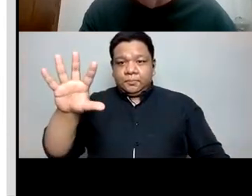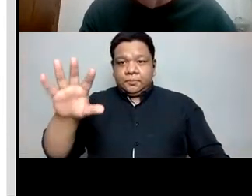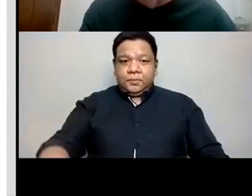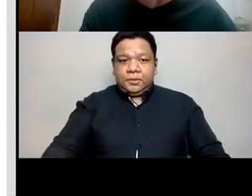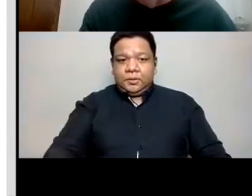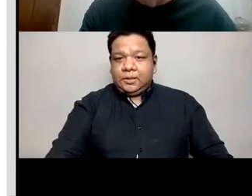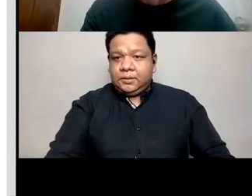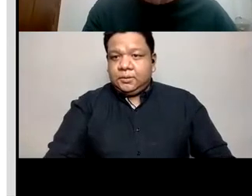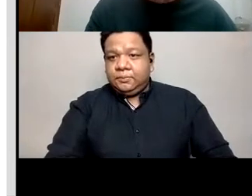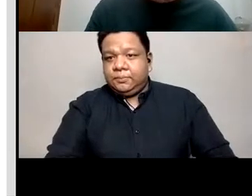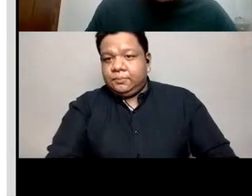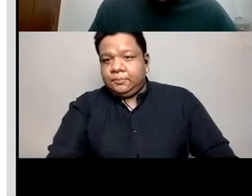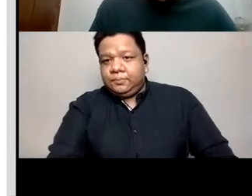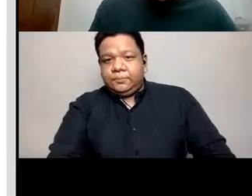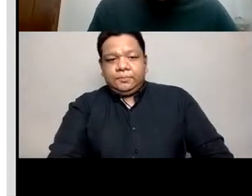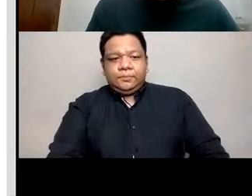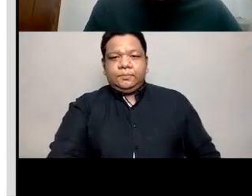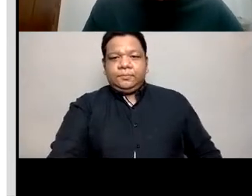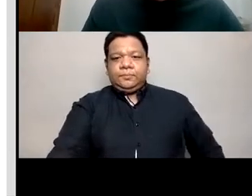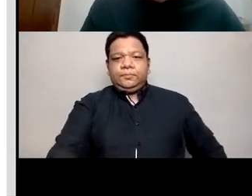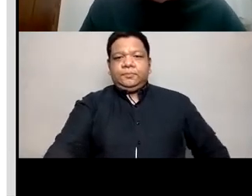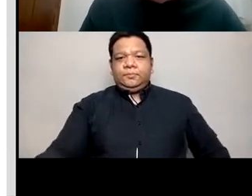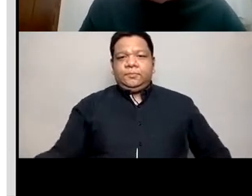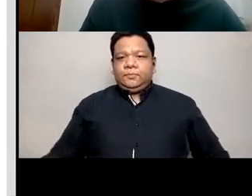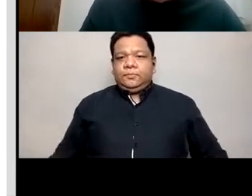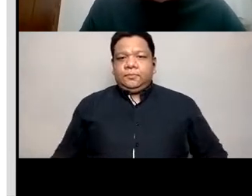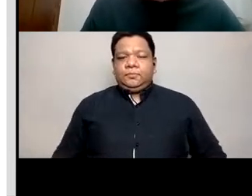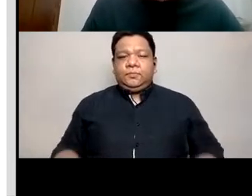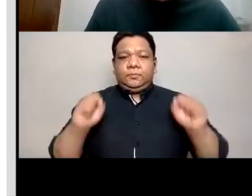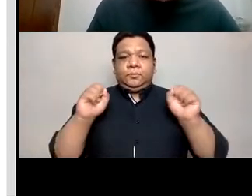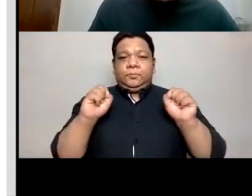Yes, sir. Yes. Okay. All right. So